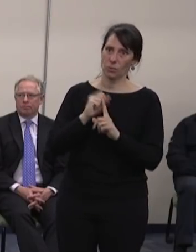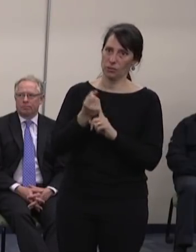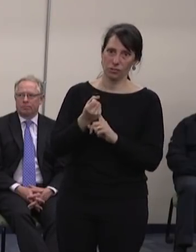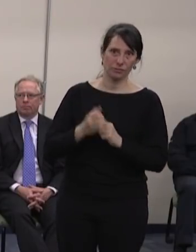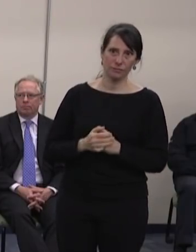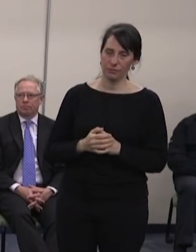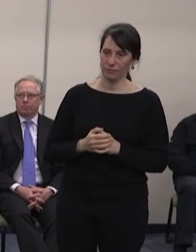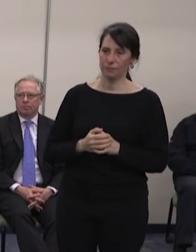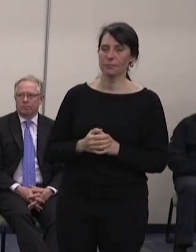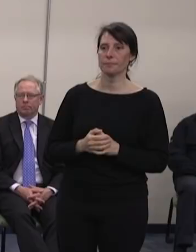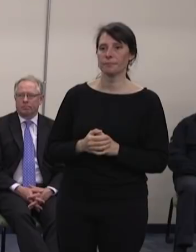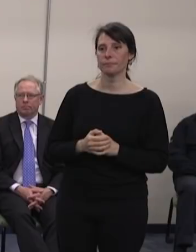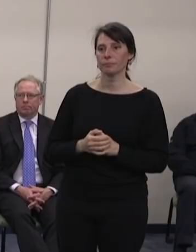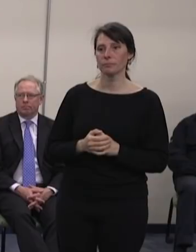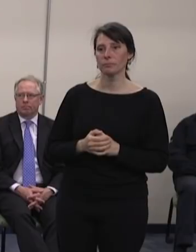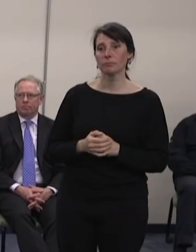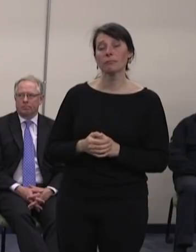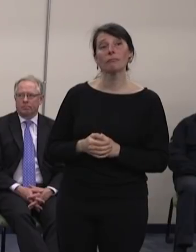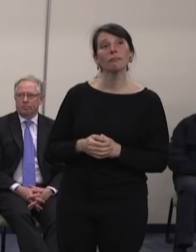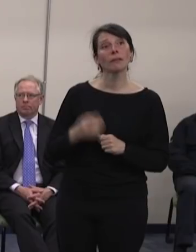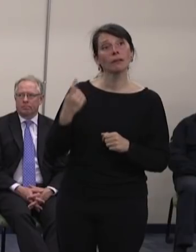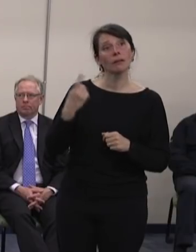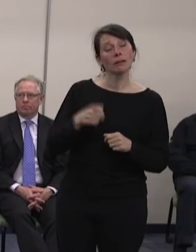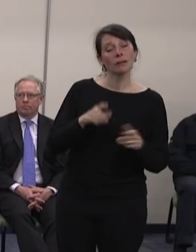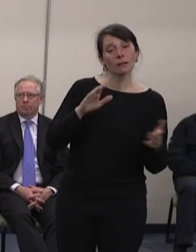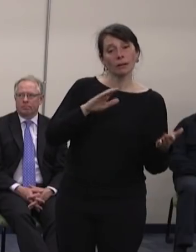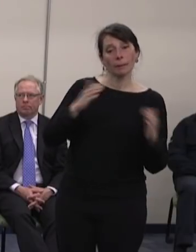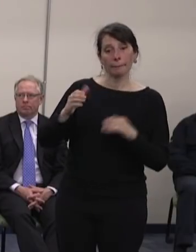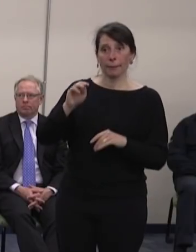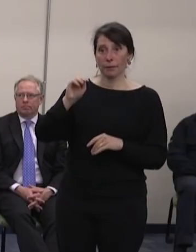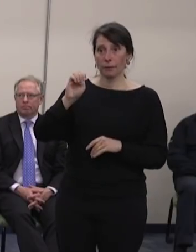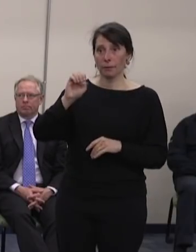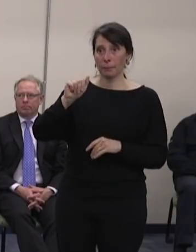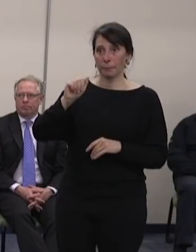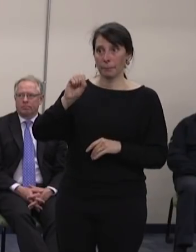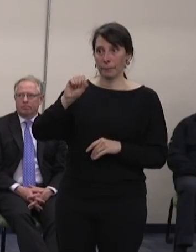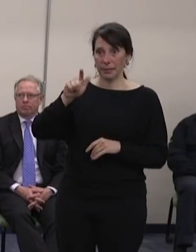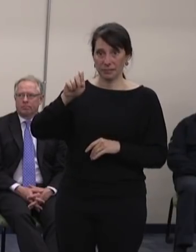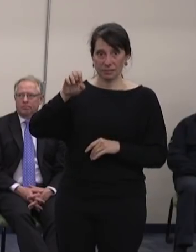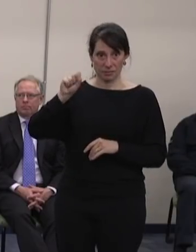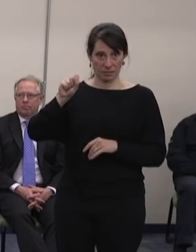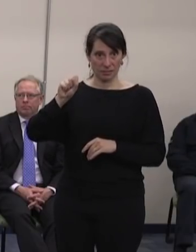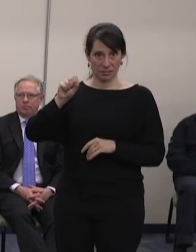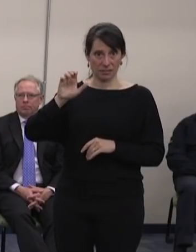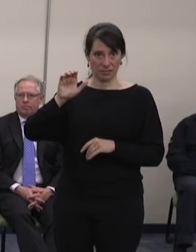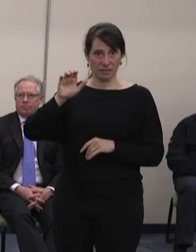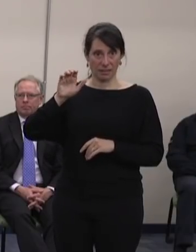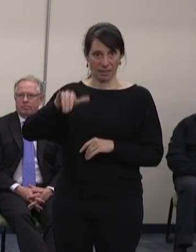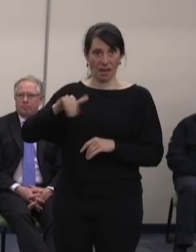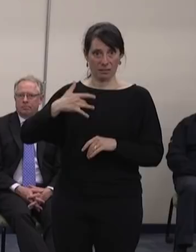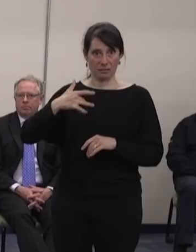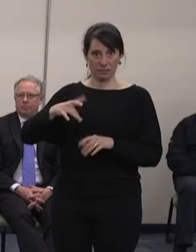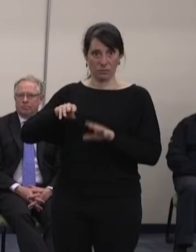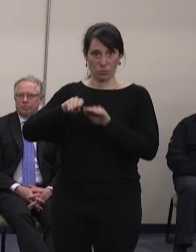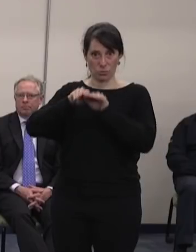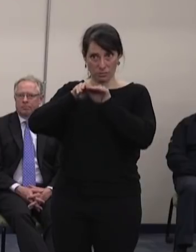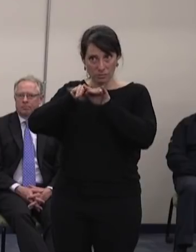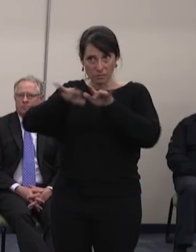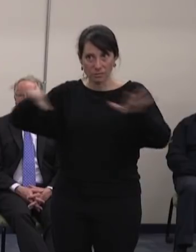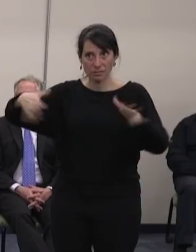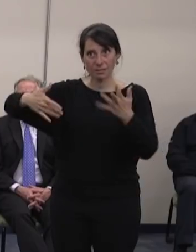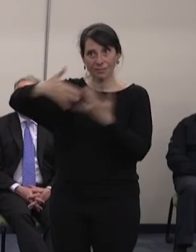In the setting of a case of measles, which is spread through the airborne route, including to others who share the